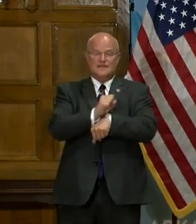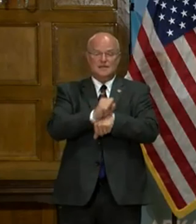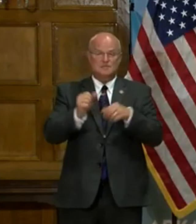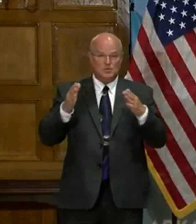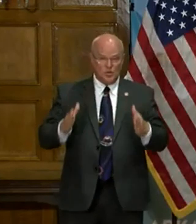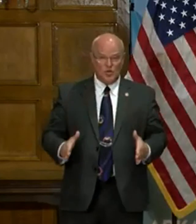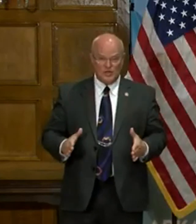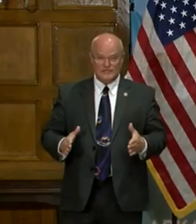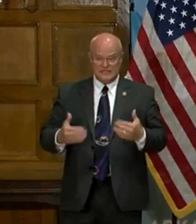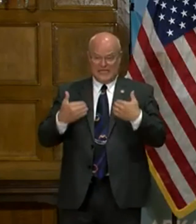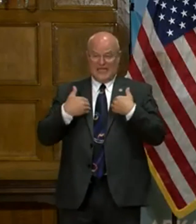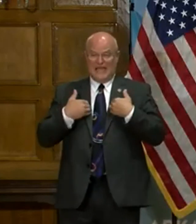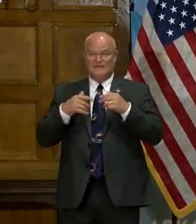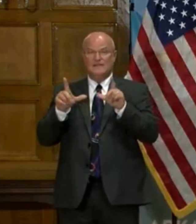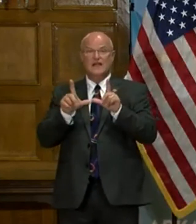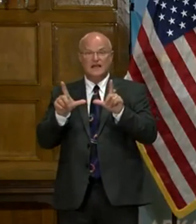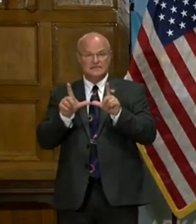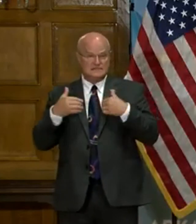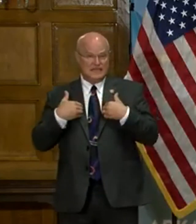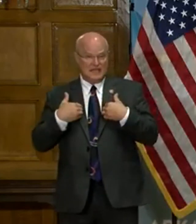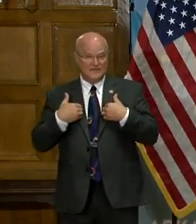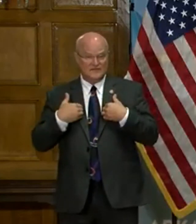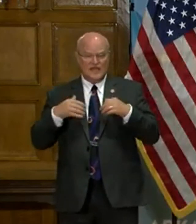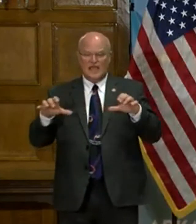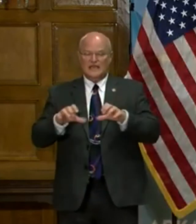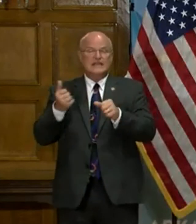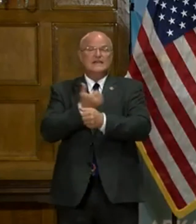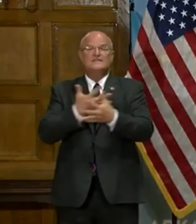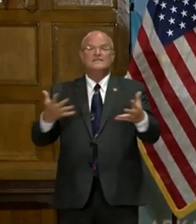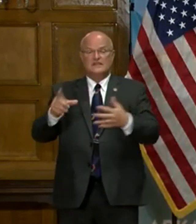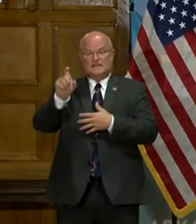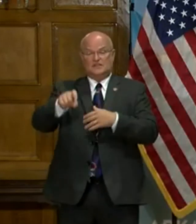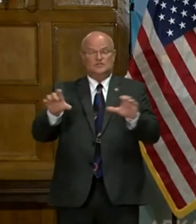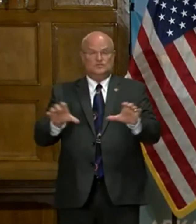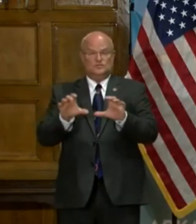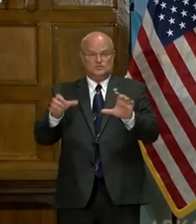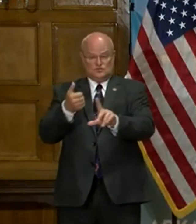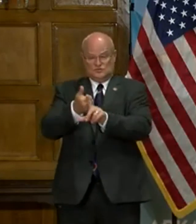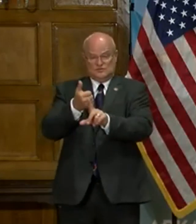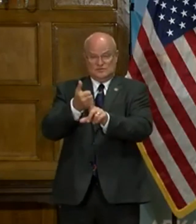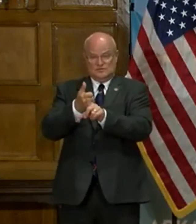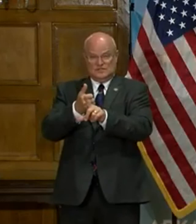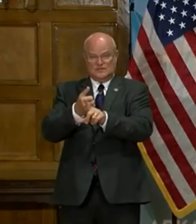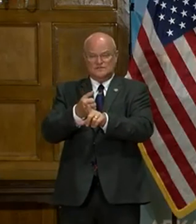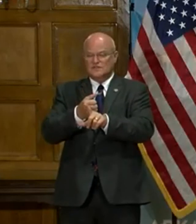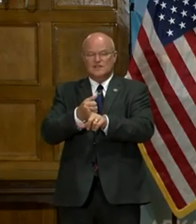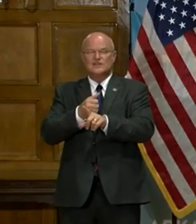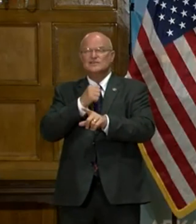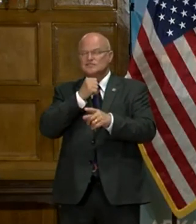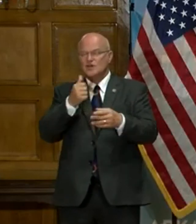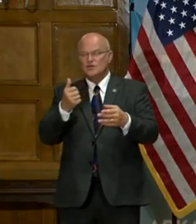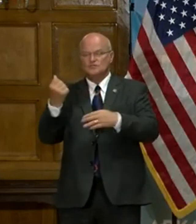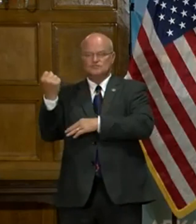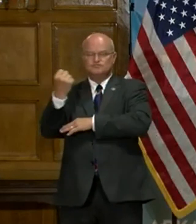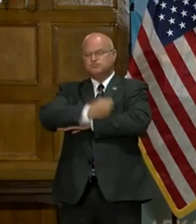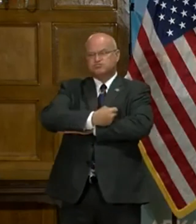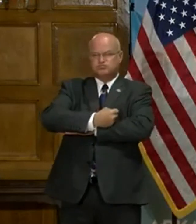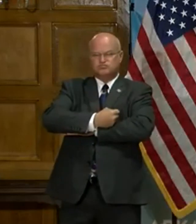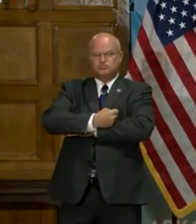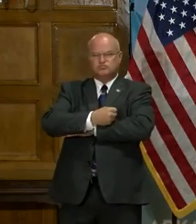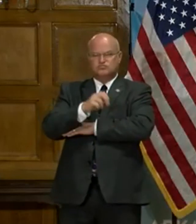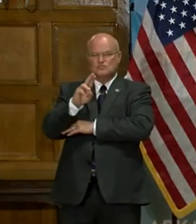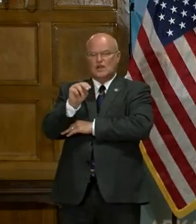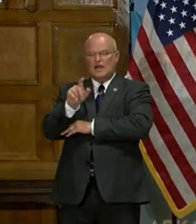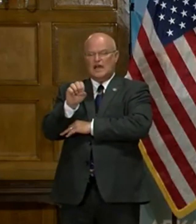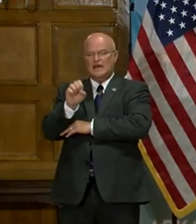employees, that have a license, and they've done everything that they should do. You should not close them down unless